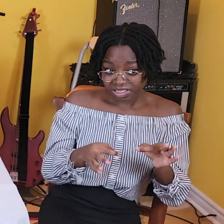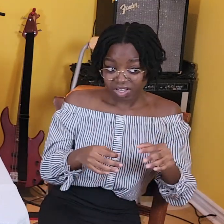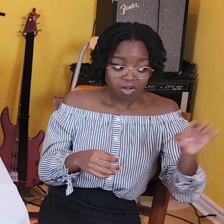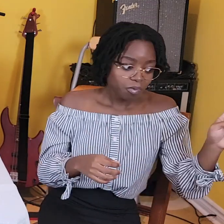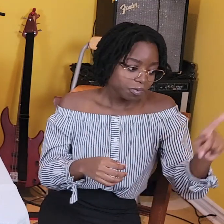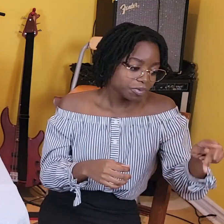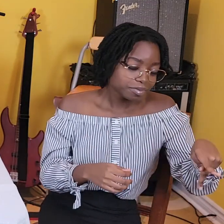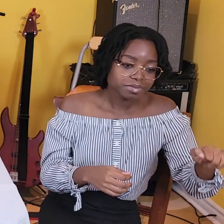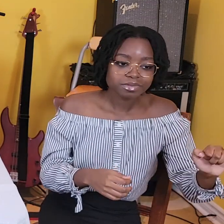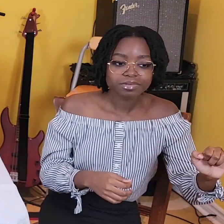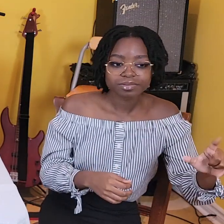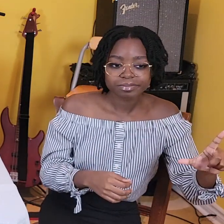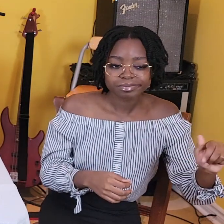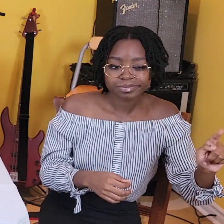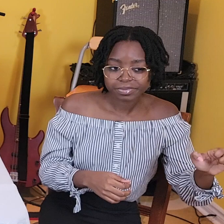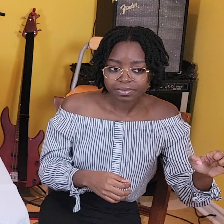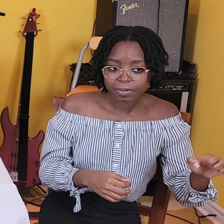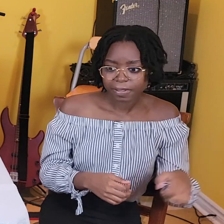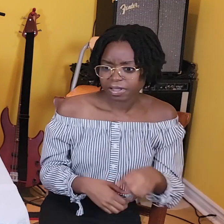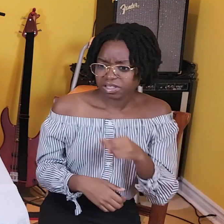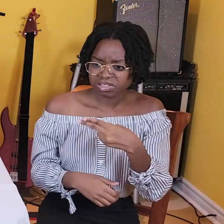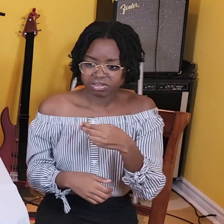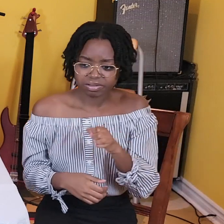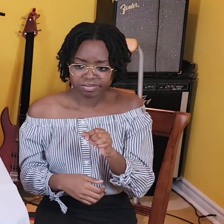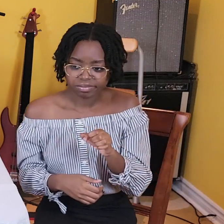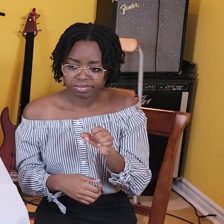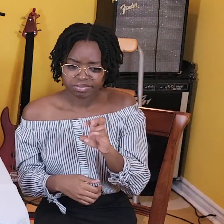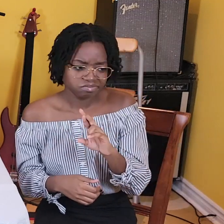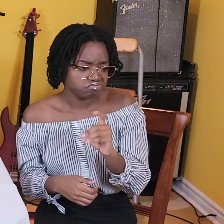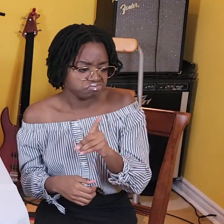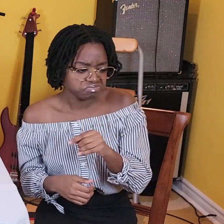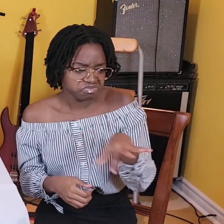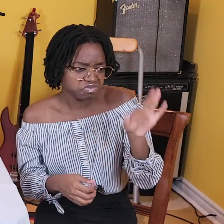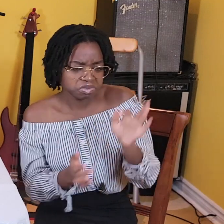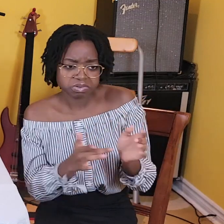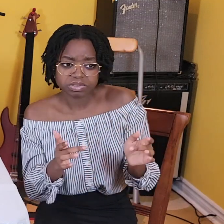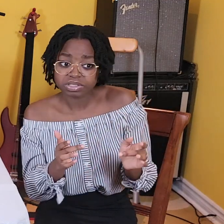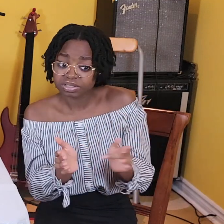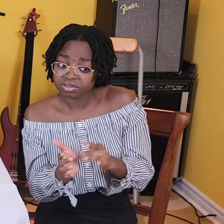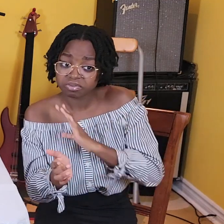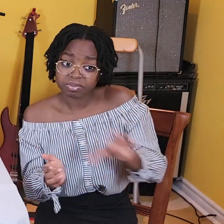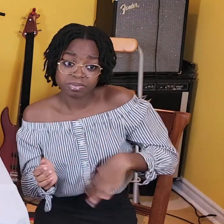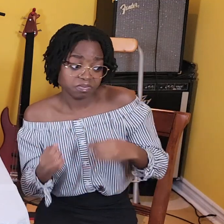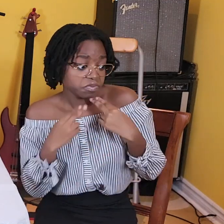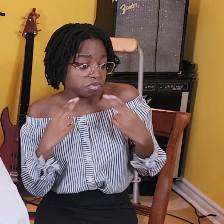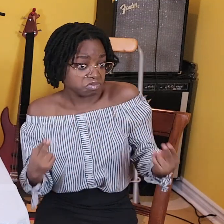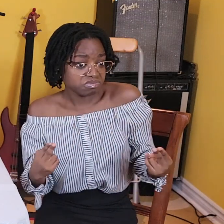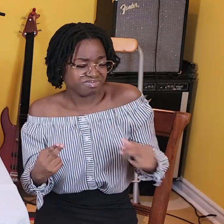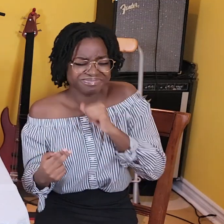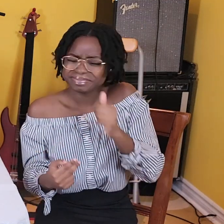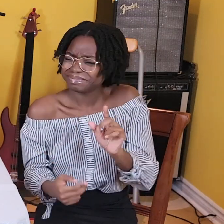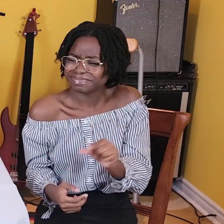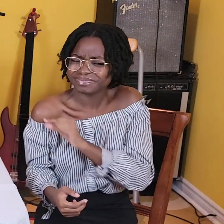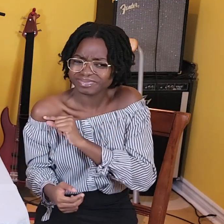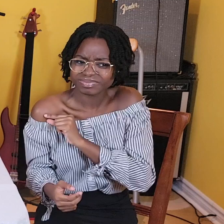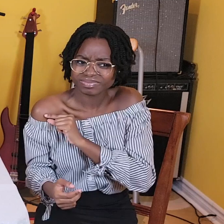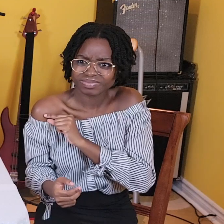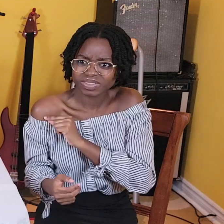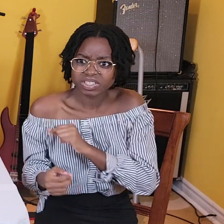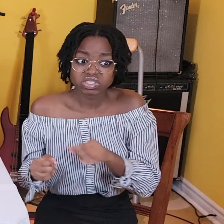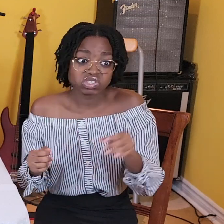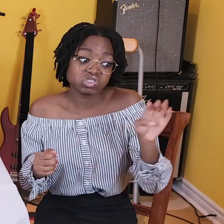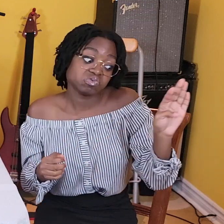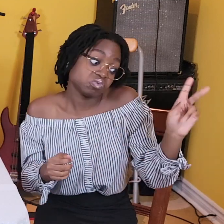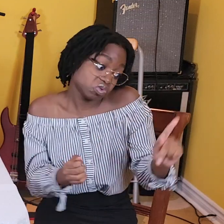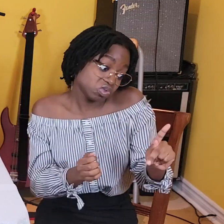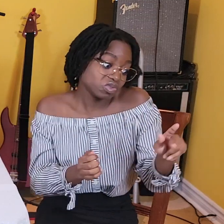So Herod didn't find anything wrong with Jesus Christ or any guilt in Jesus Christ. So what did he do? He sent Jesus Christ back